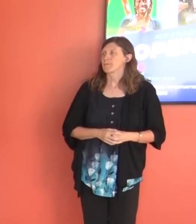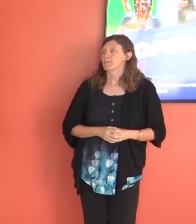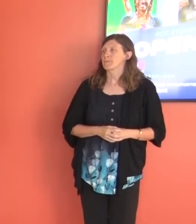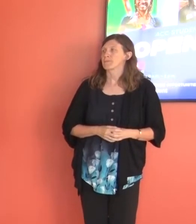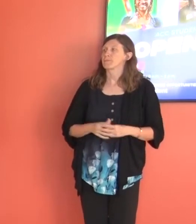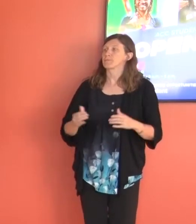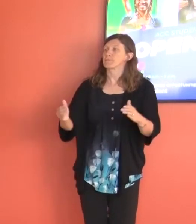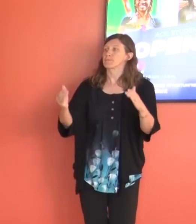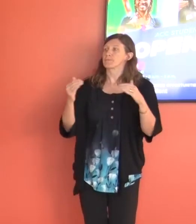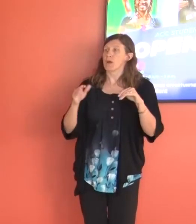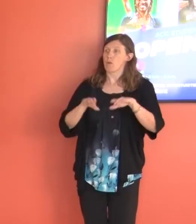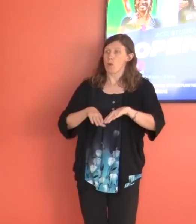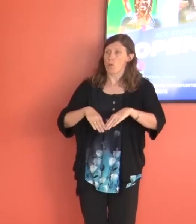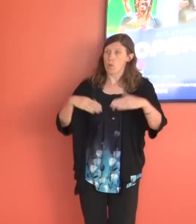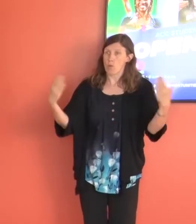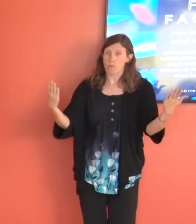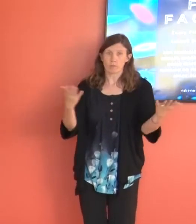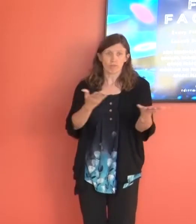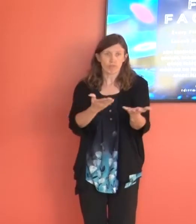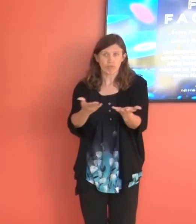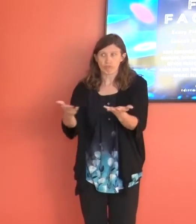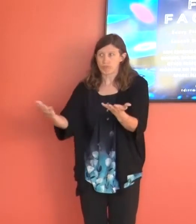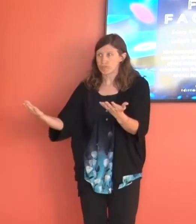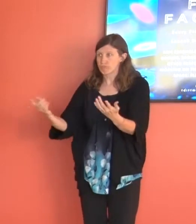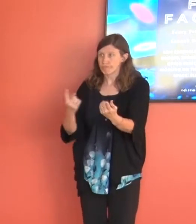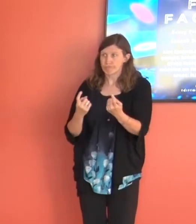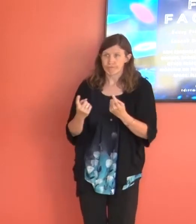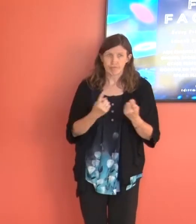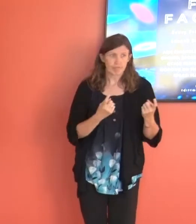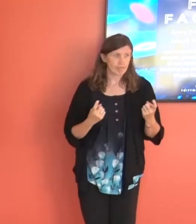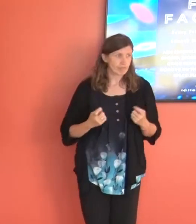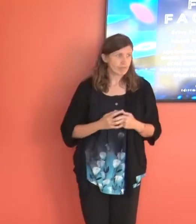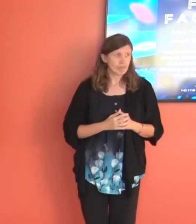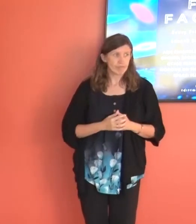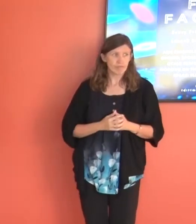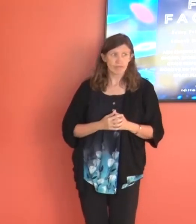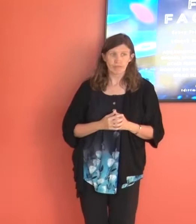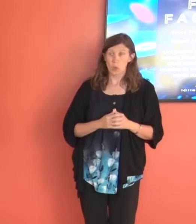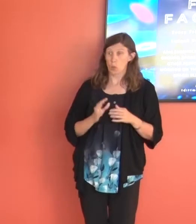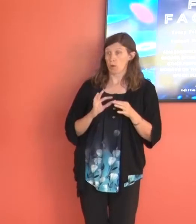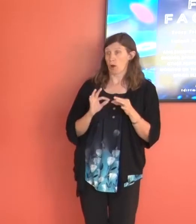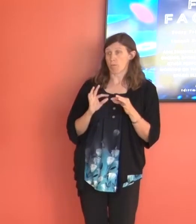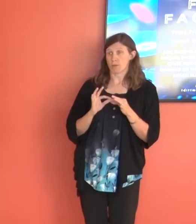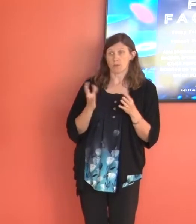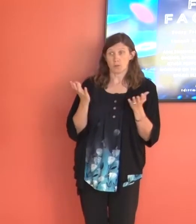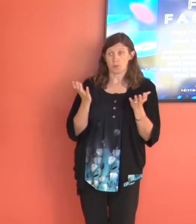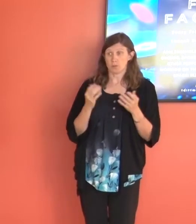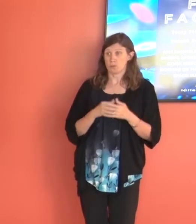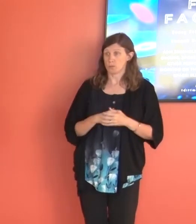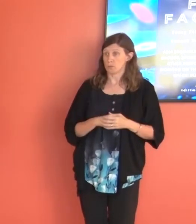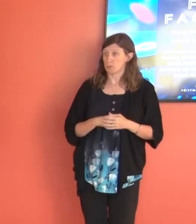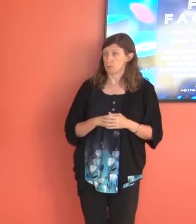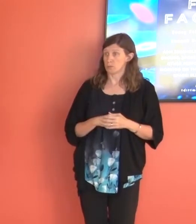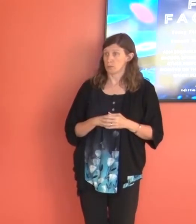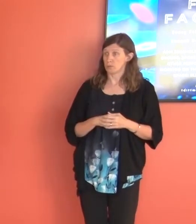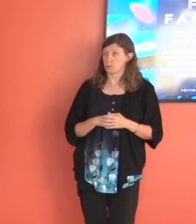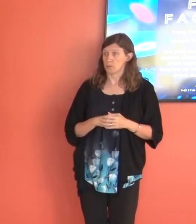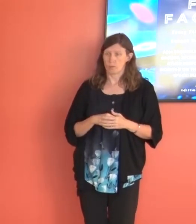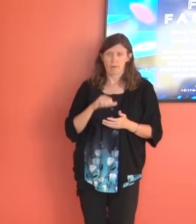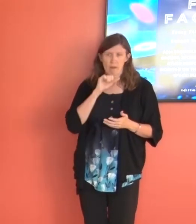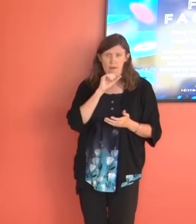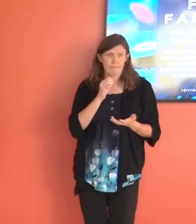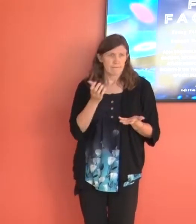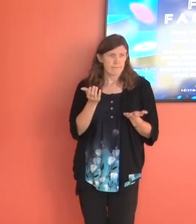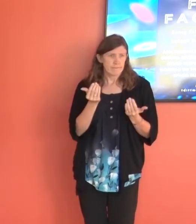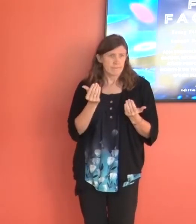now I want to open it up if you've got any questions or comments. We'd love to